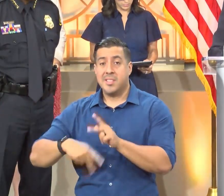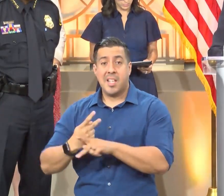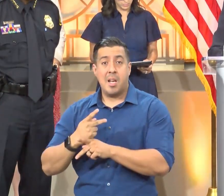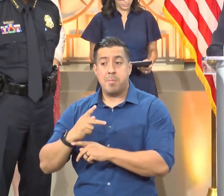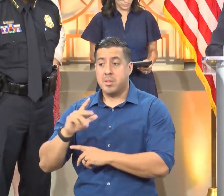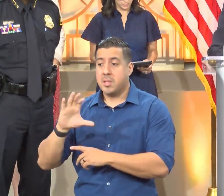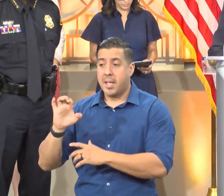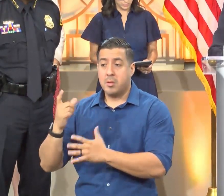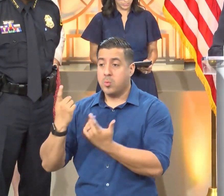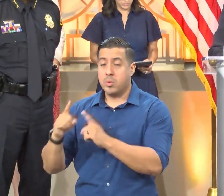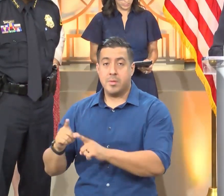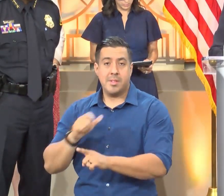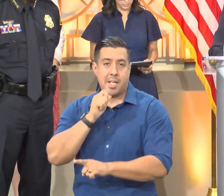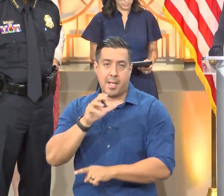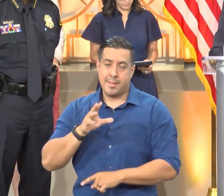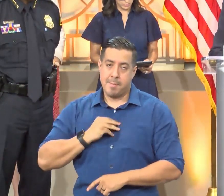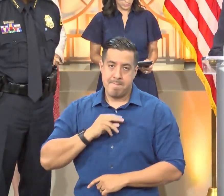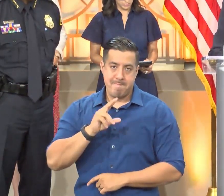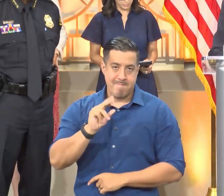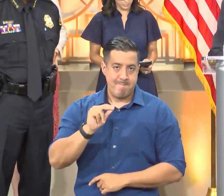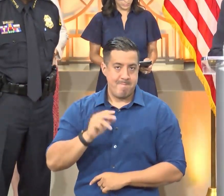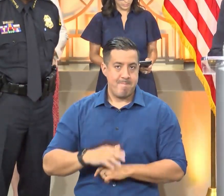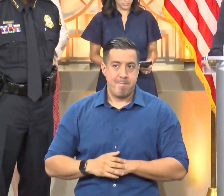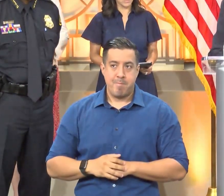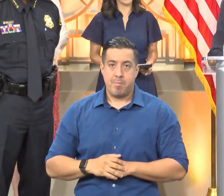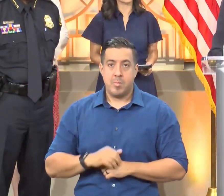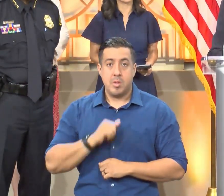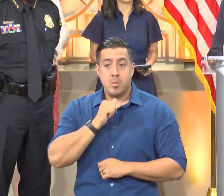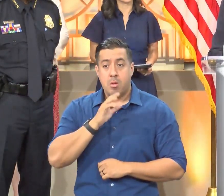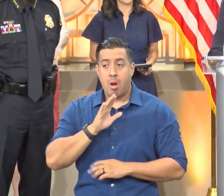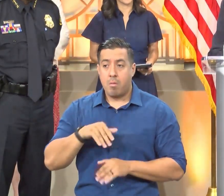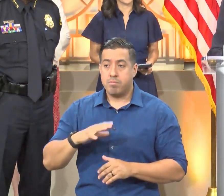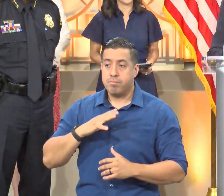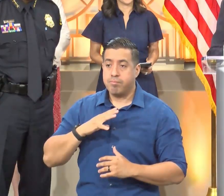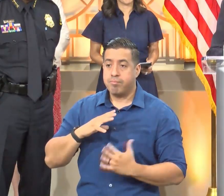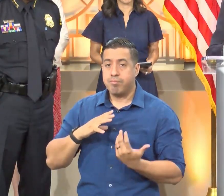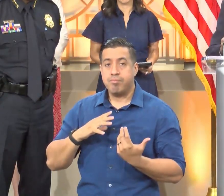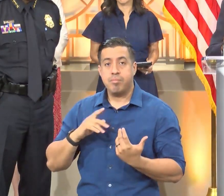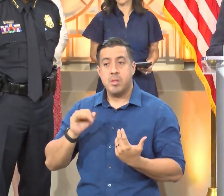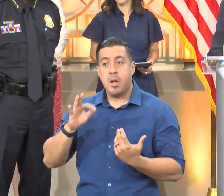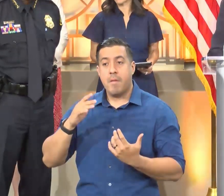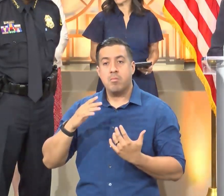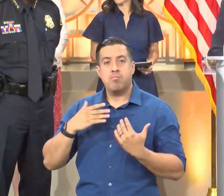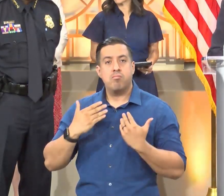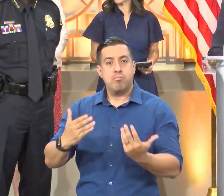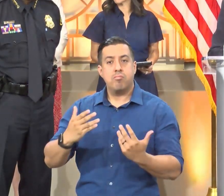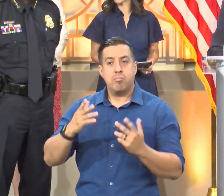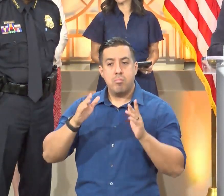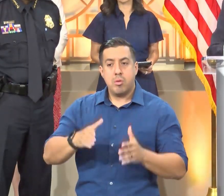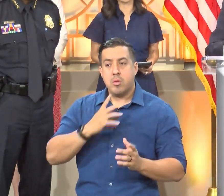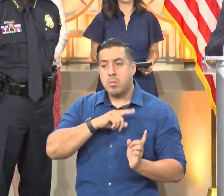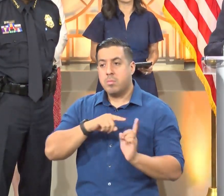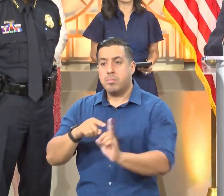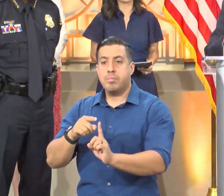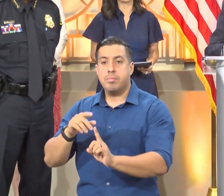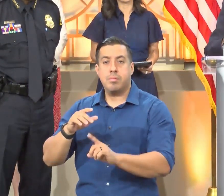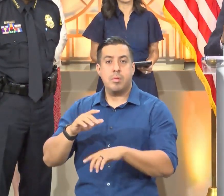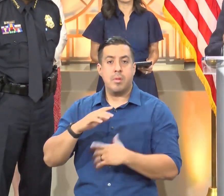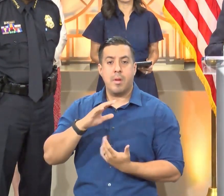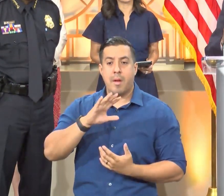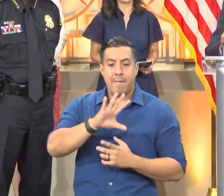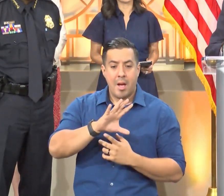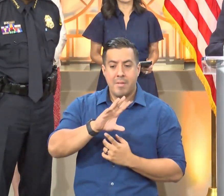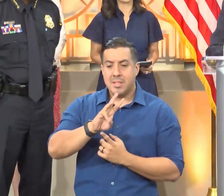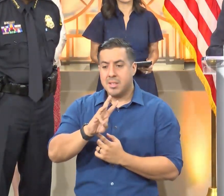is unacceptable, and there is no real justification for anybody to be out on 5, 6,